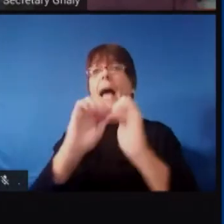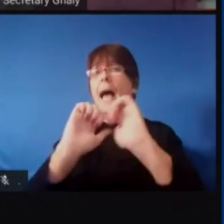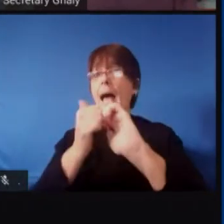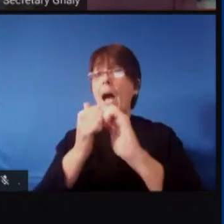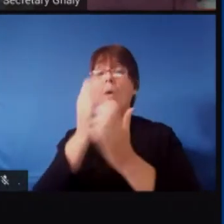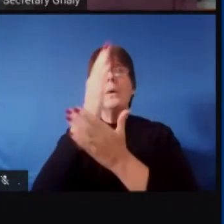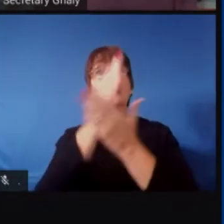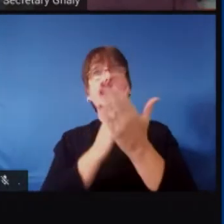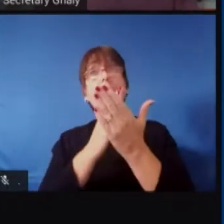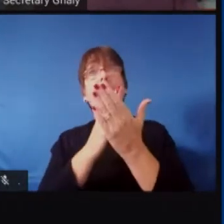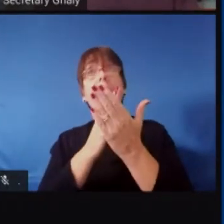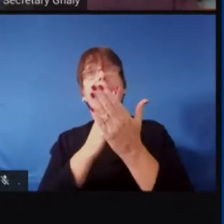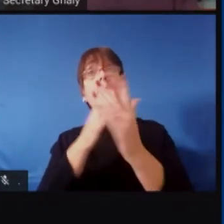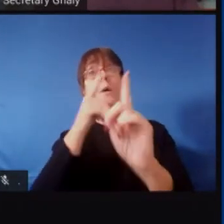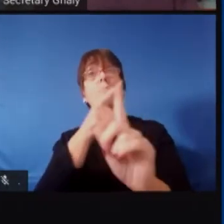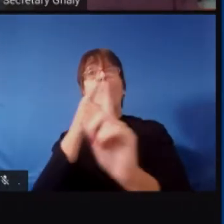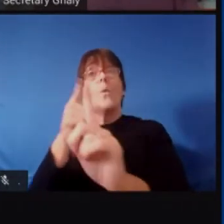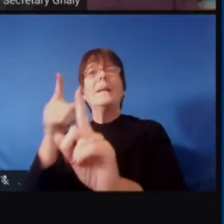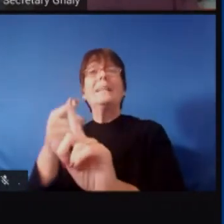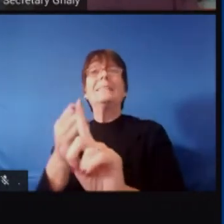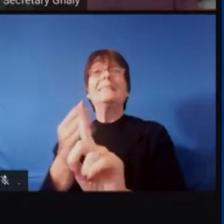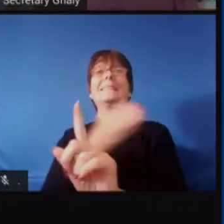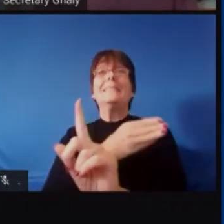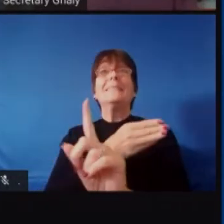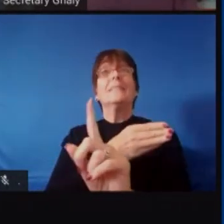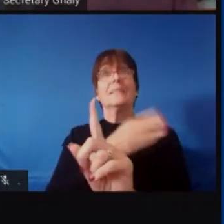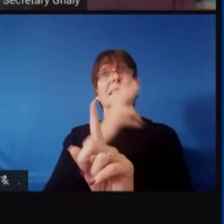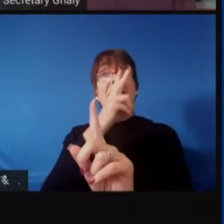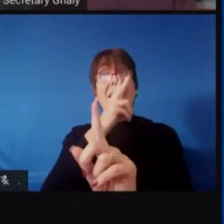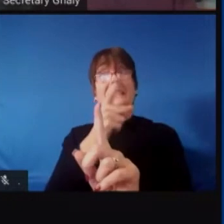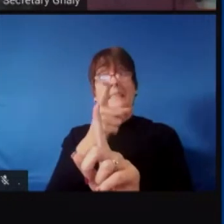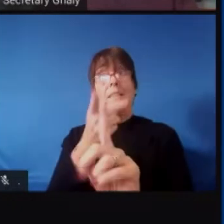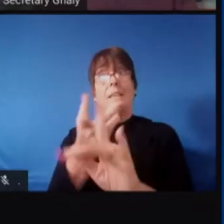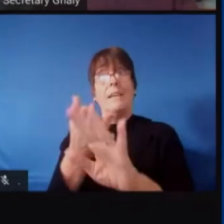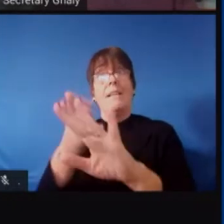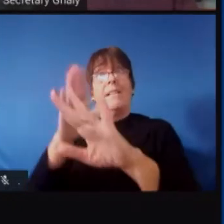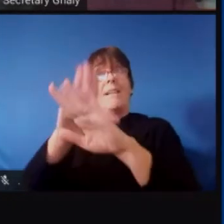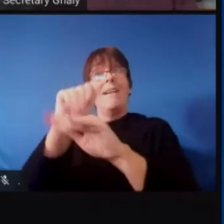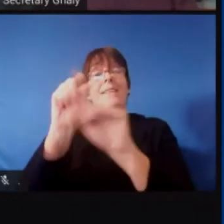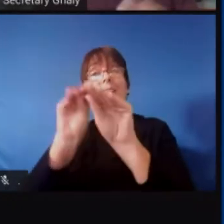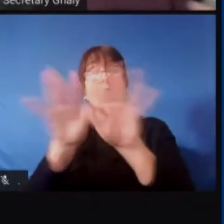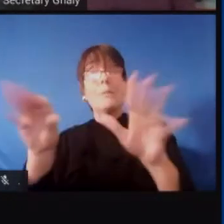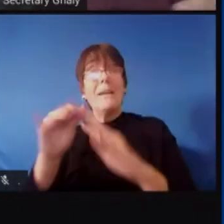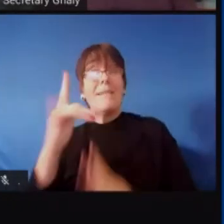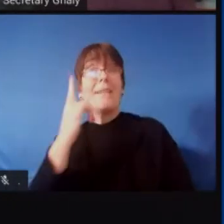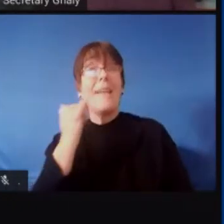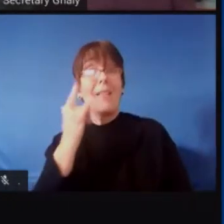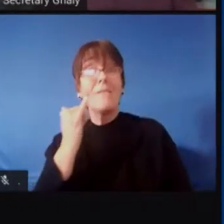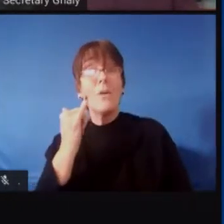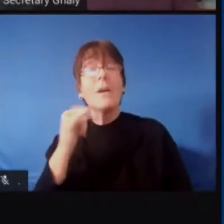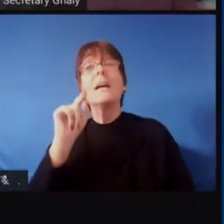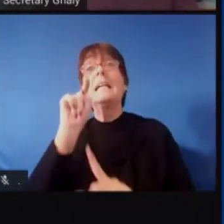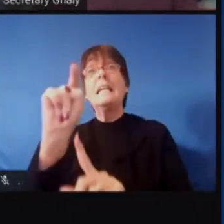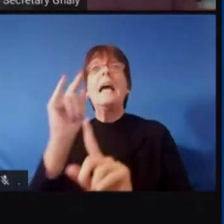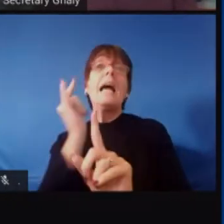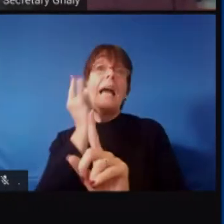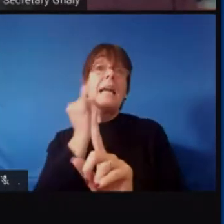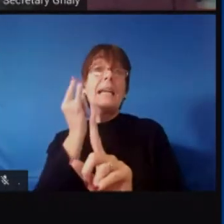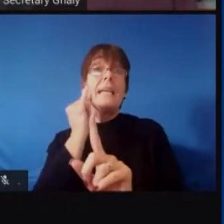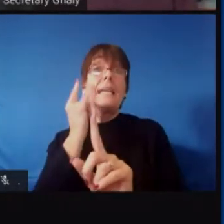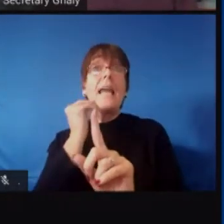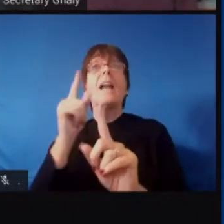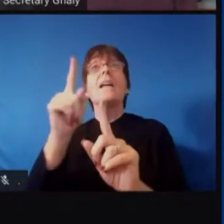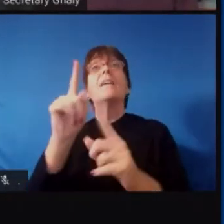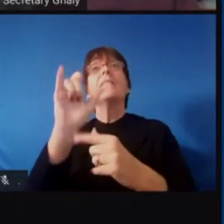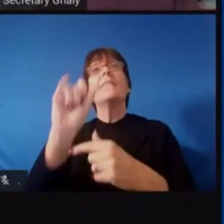the points made in the previous slide actually manifest in case transmission across California. So this is California's